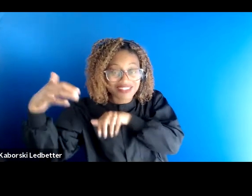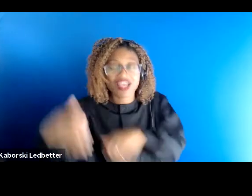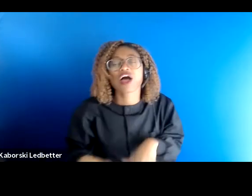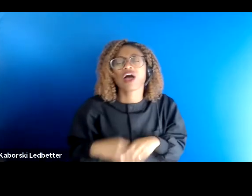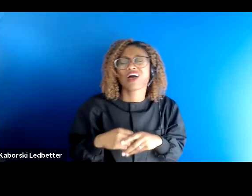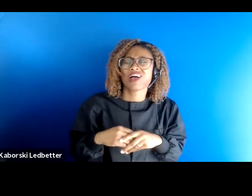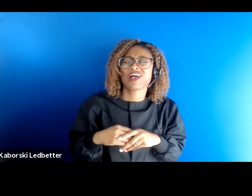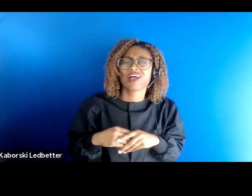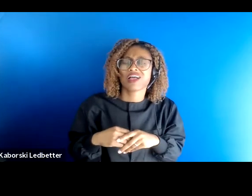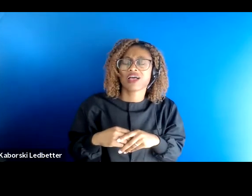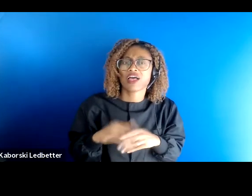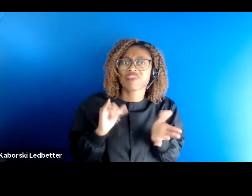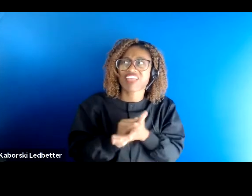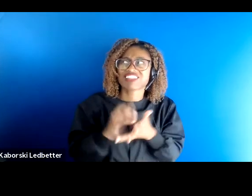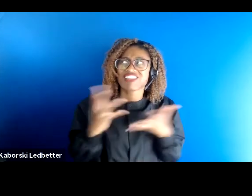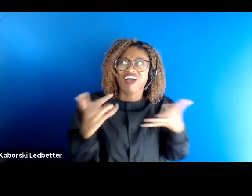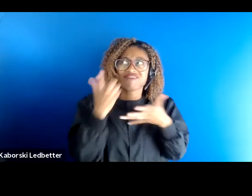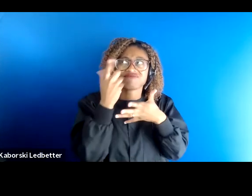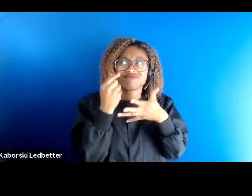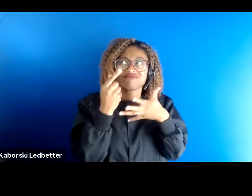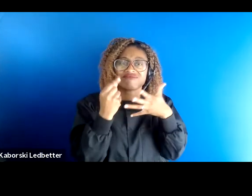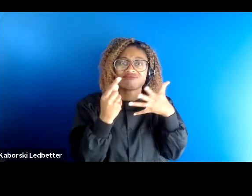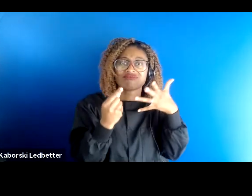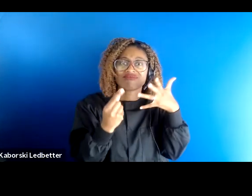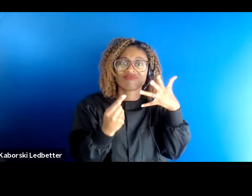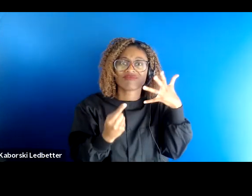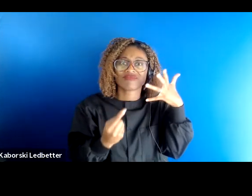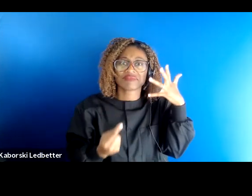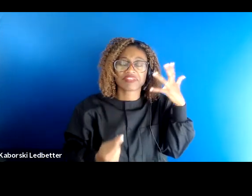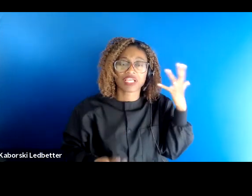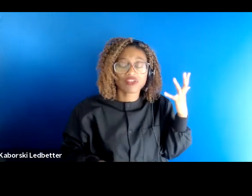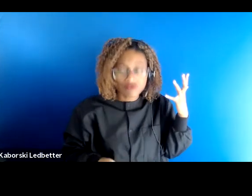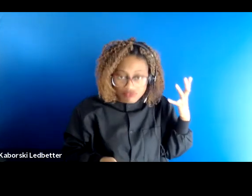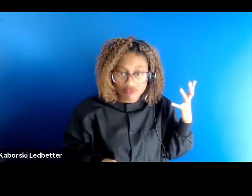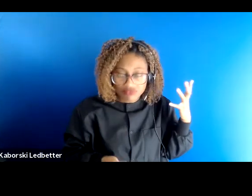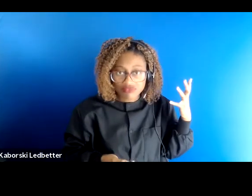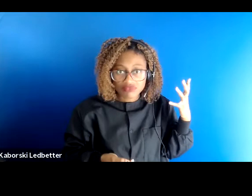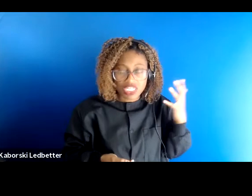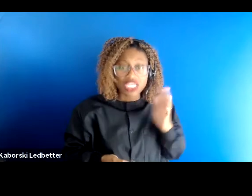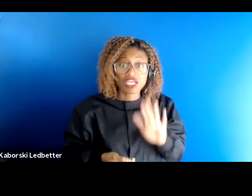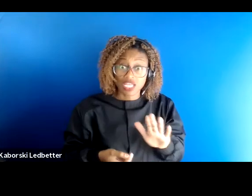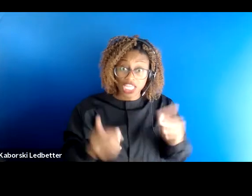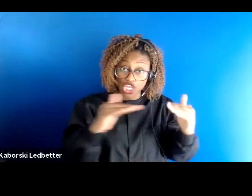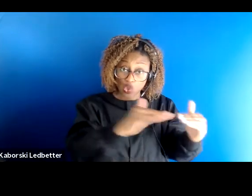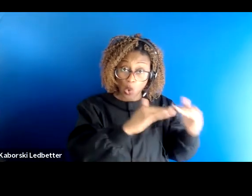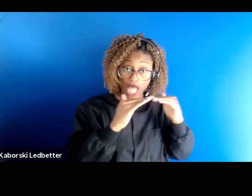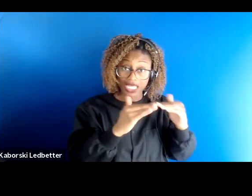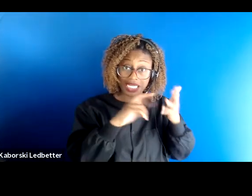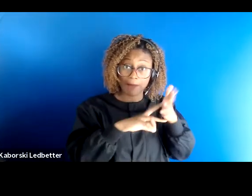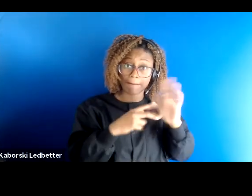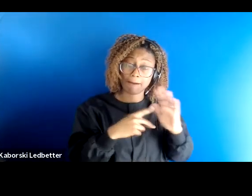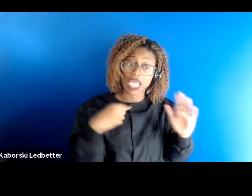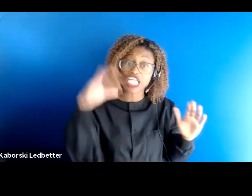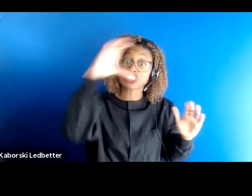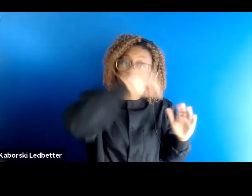it, equality is assuming that we are all born with the same rights and privileges. But as we have seen and continue